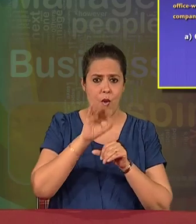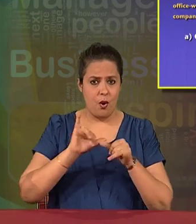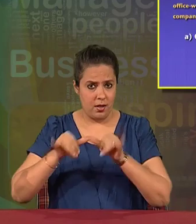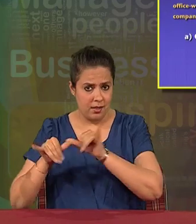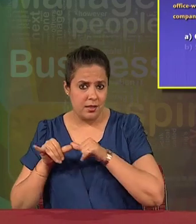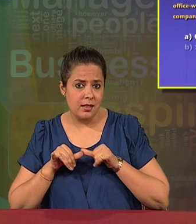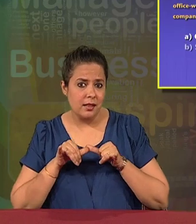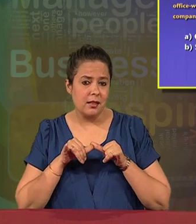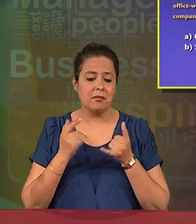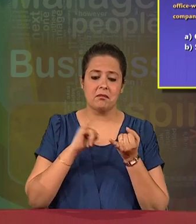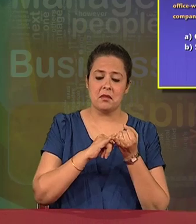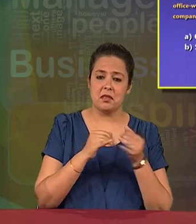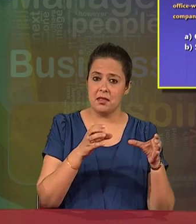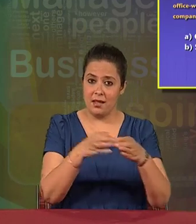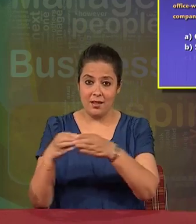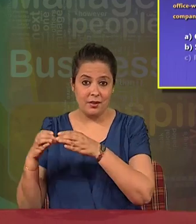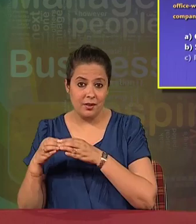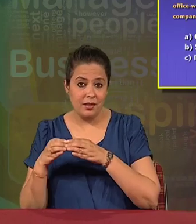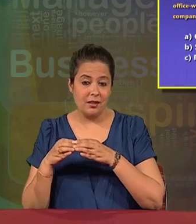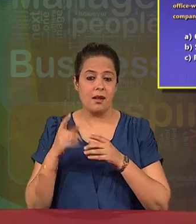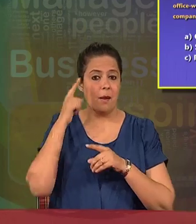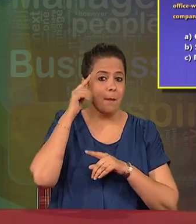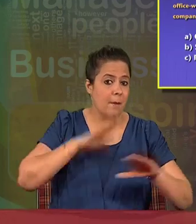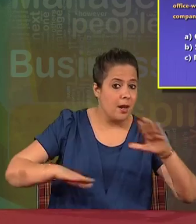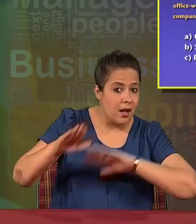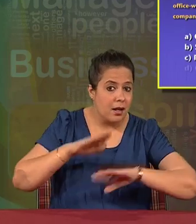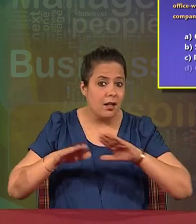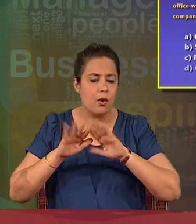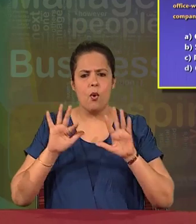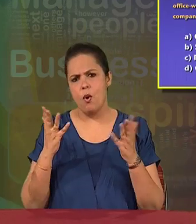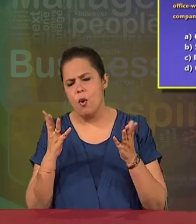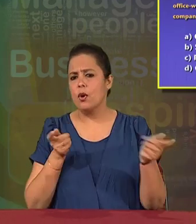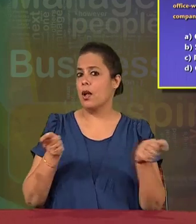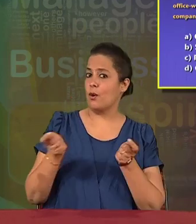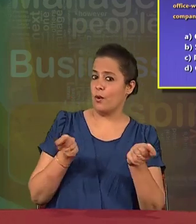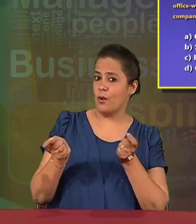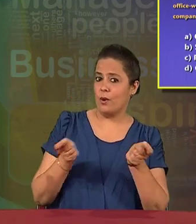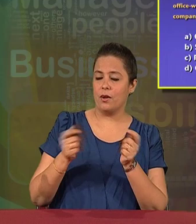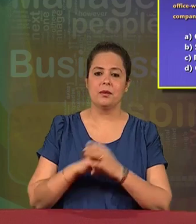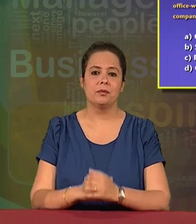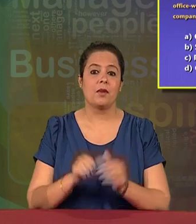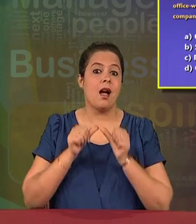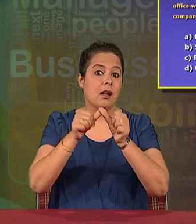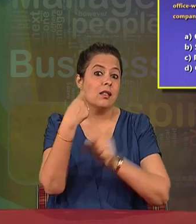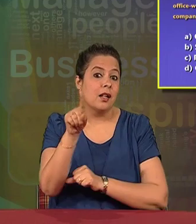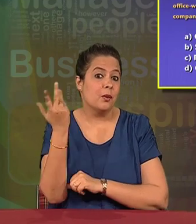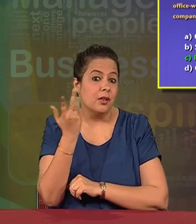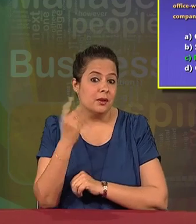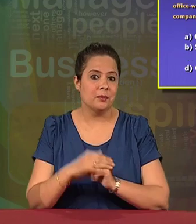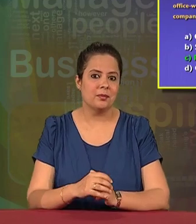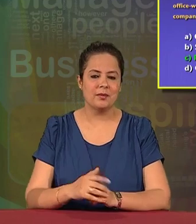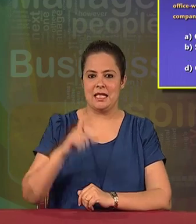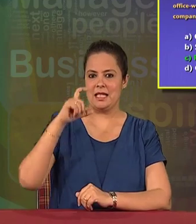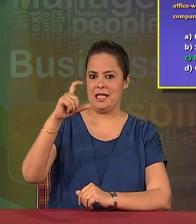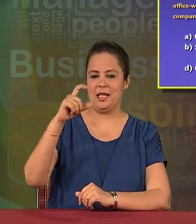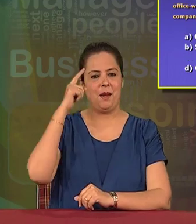Organizing, B. Staffing, C. Planning, D. Controlling. And the correct answer is